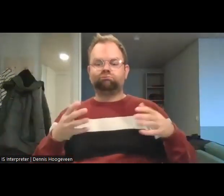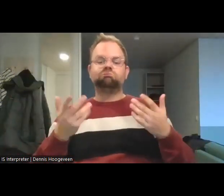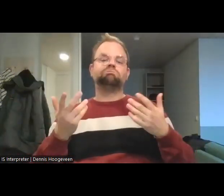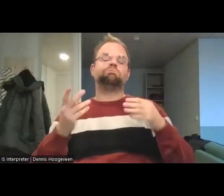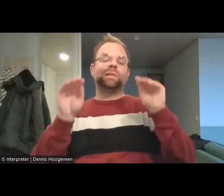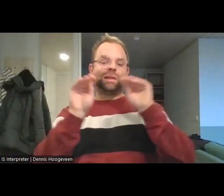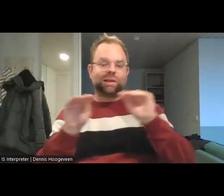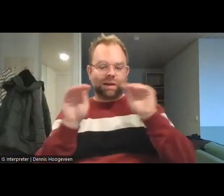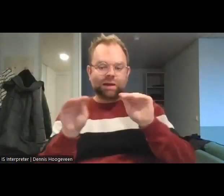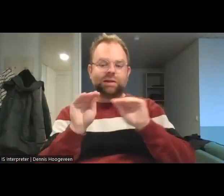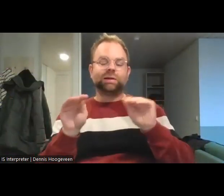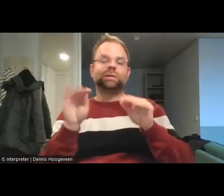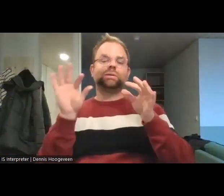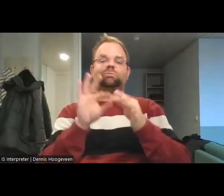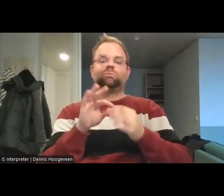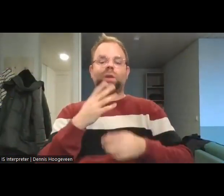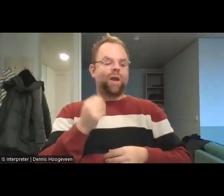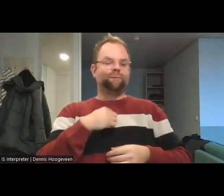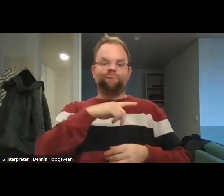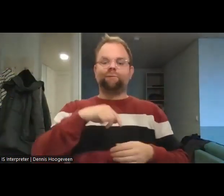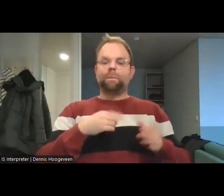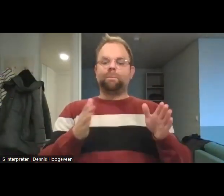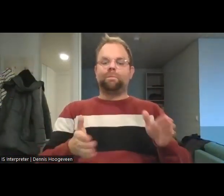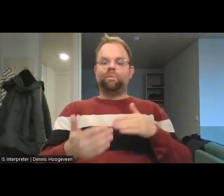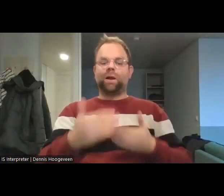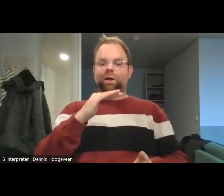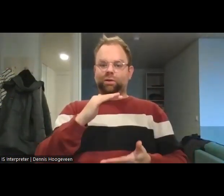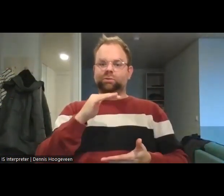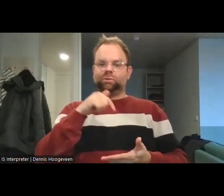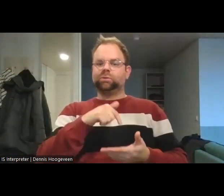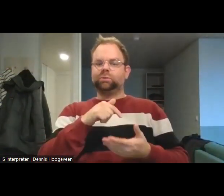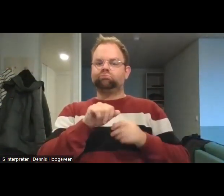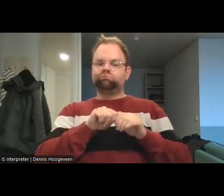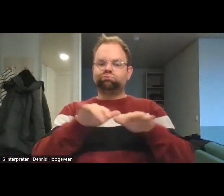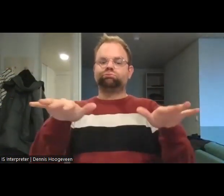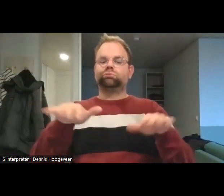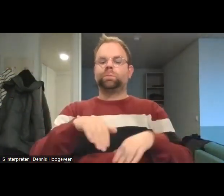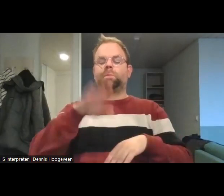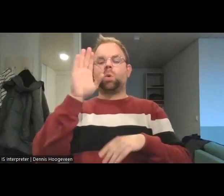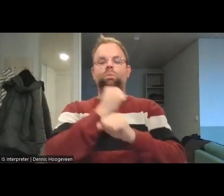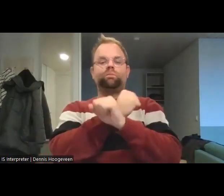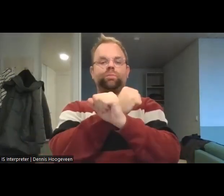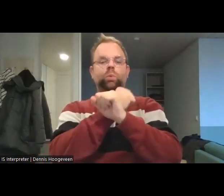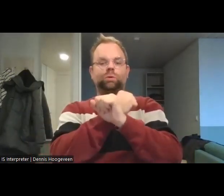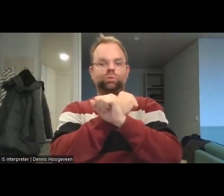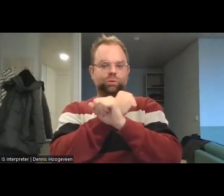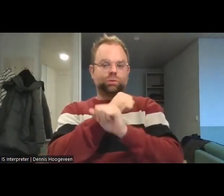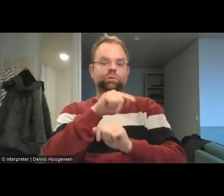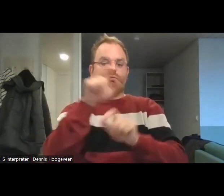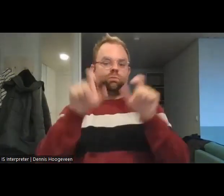on strengthening protection for persons with disabilities. So I took note as well on adding to the mailing list for